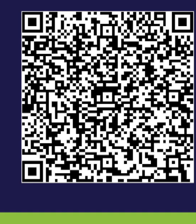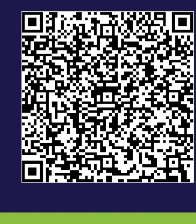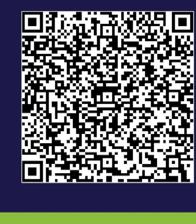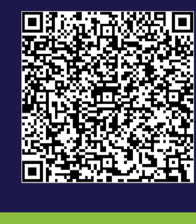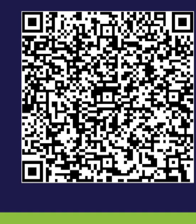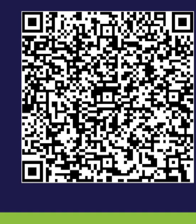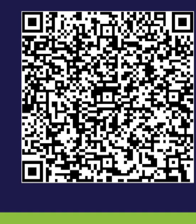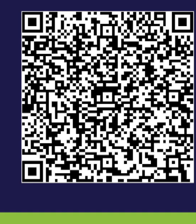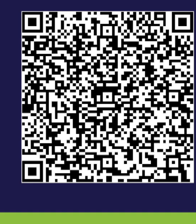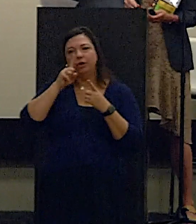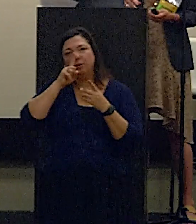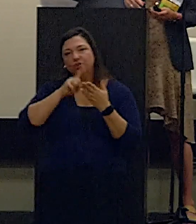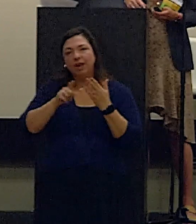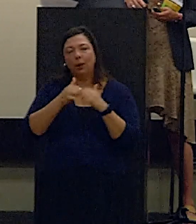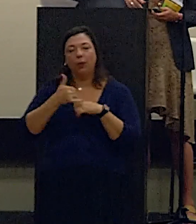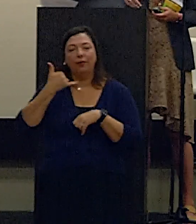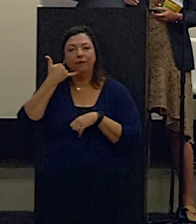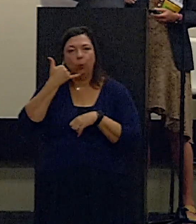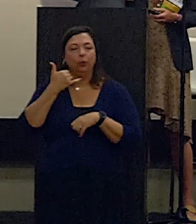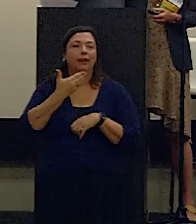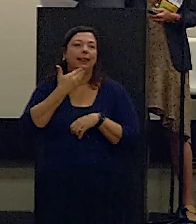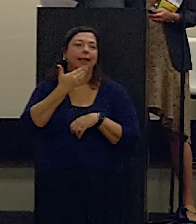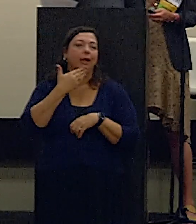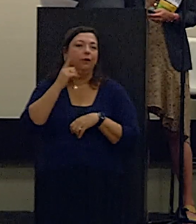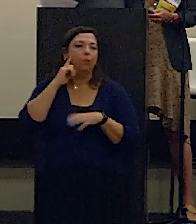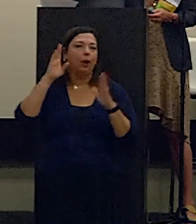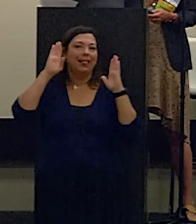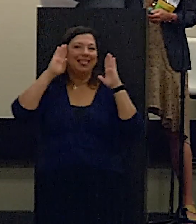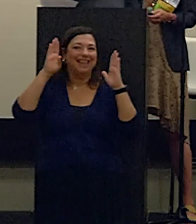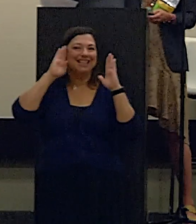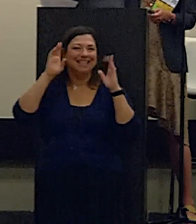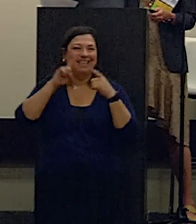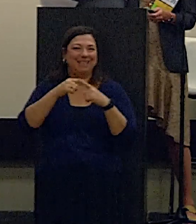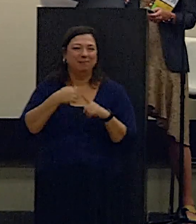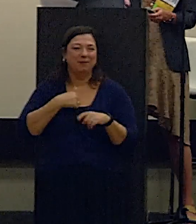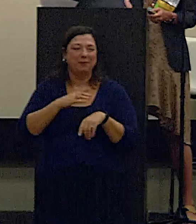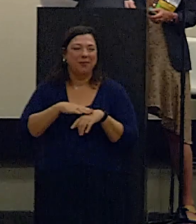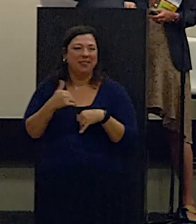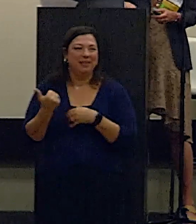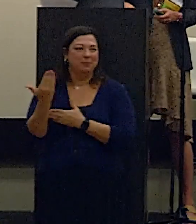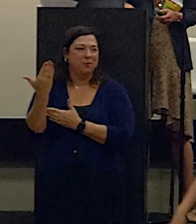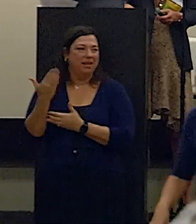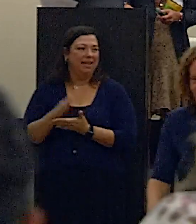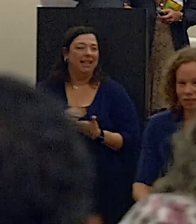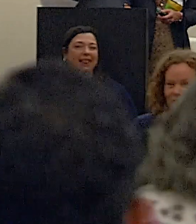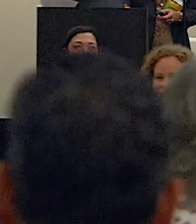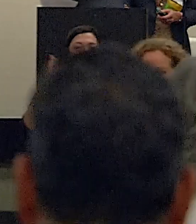all checking it out with your phones. Thank you so much for listening to me on this morning.